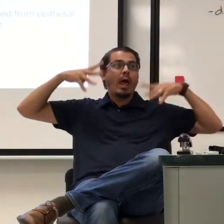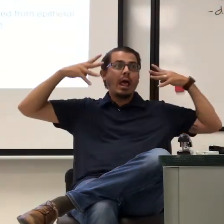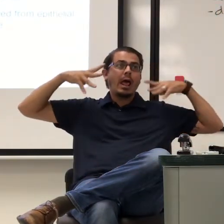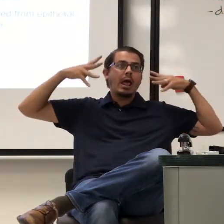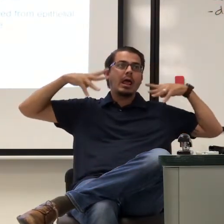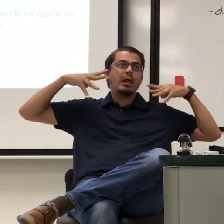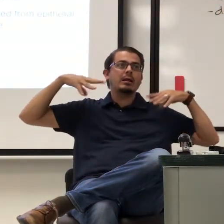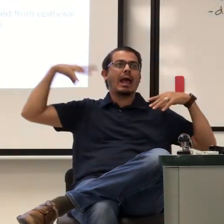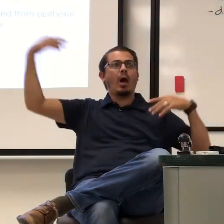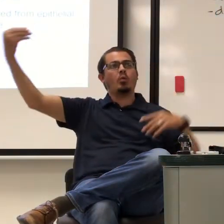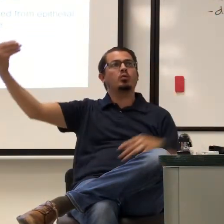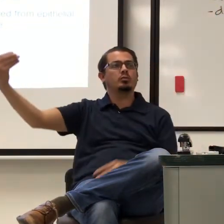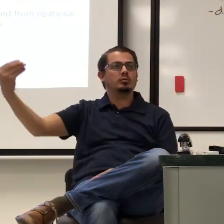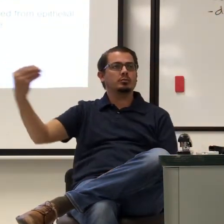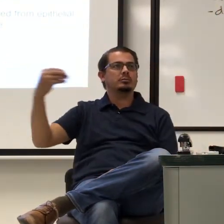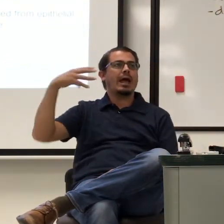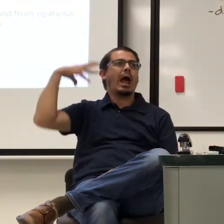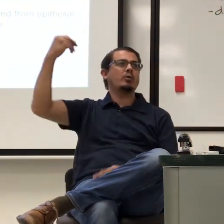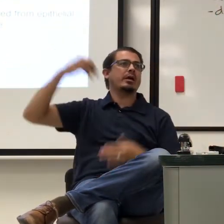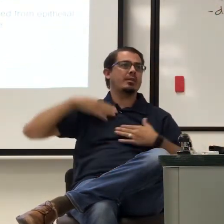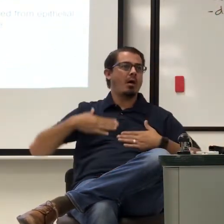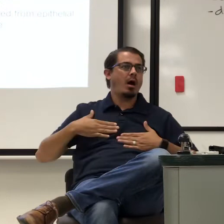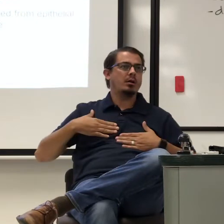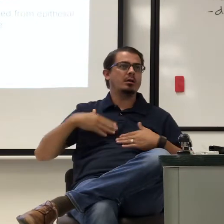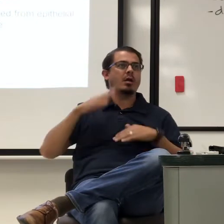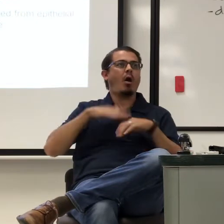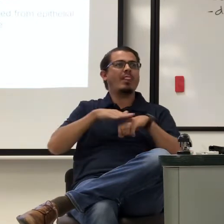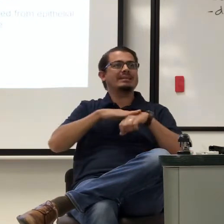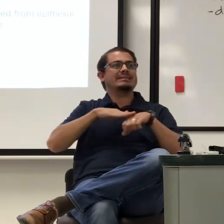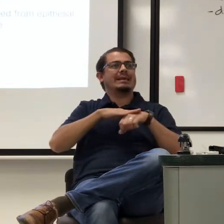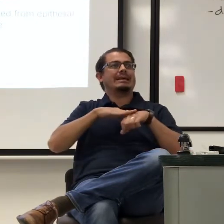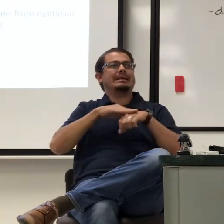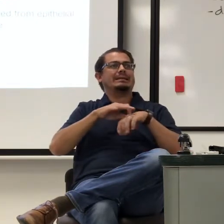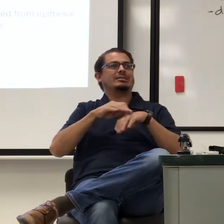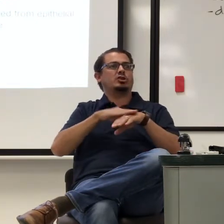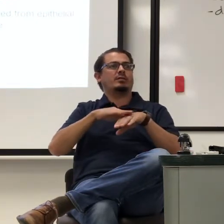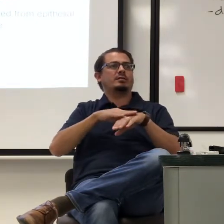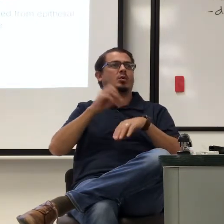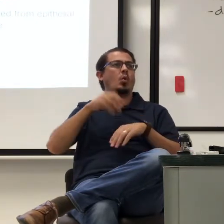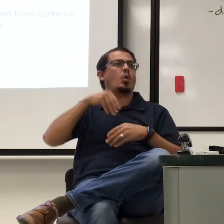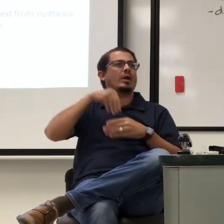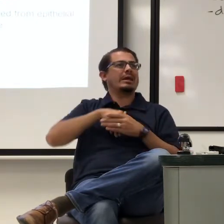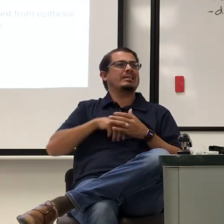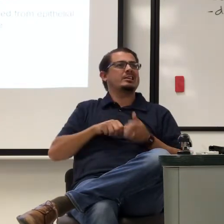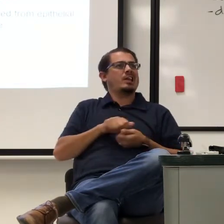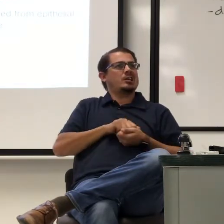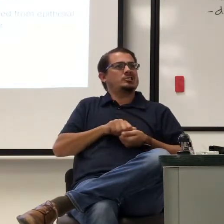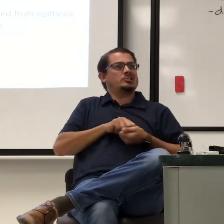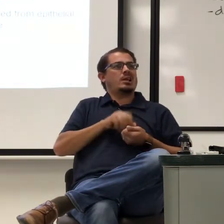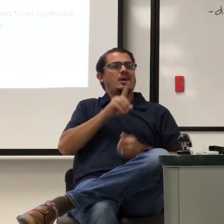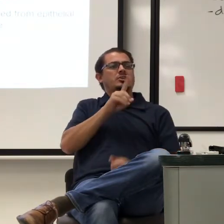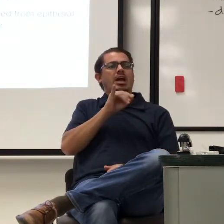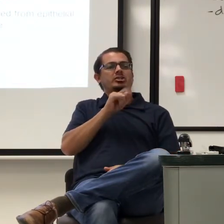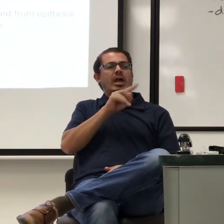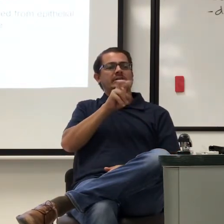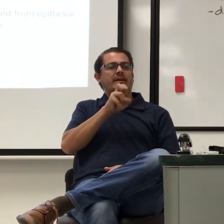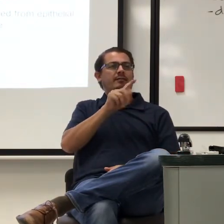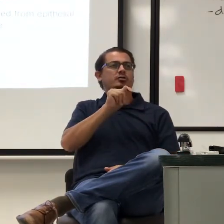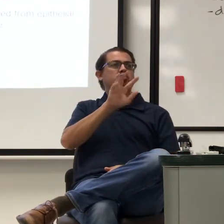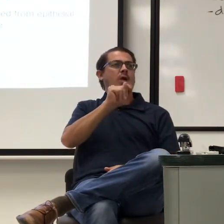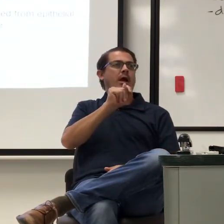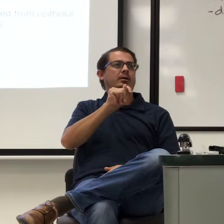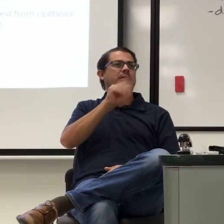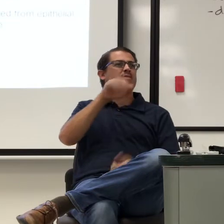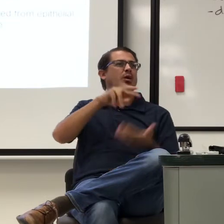It's basically secreted outside the body onto the skin surface or into the digestive tract. Okay, hence the term exo